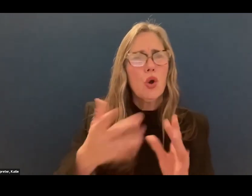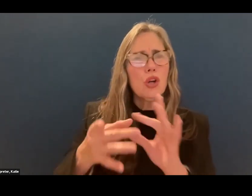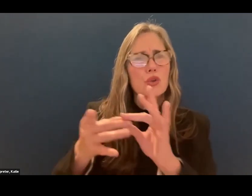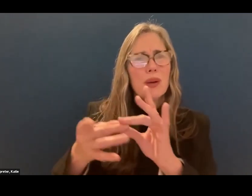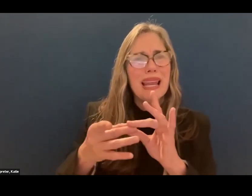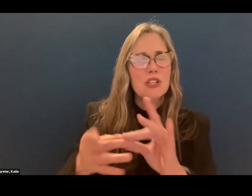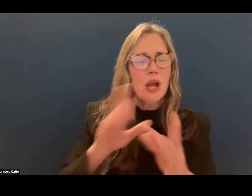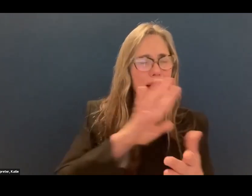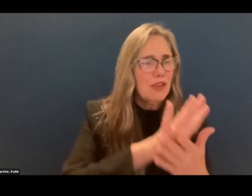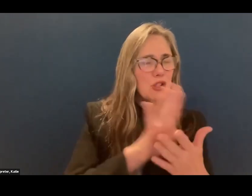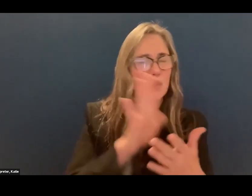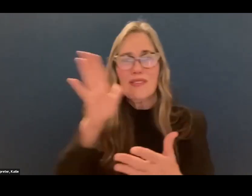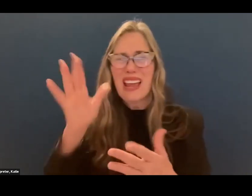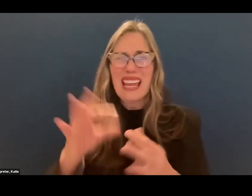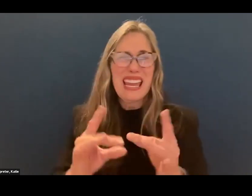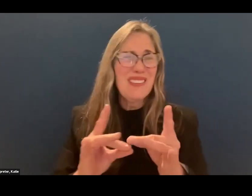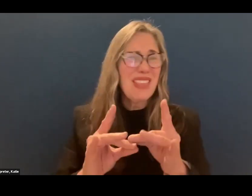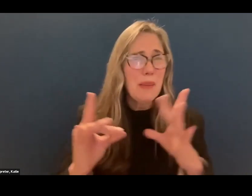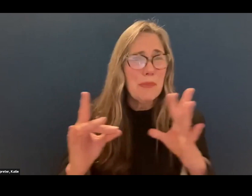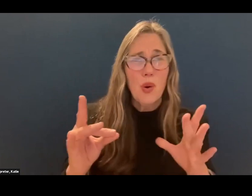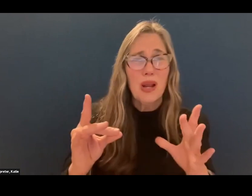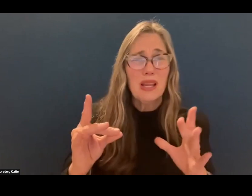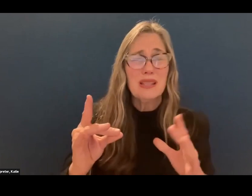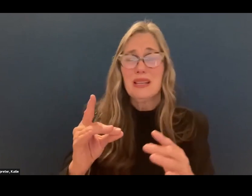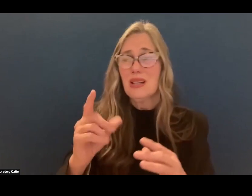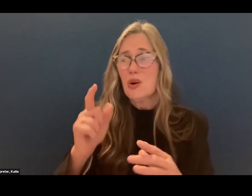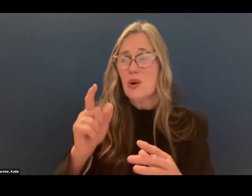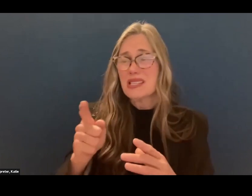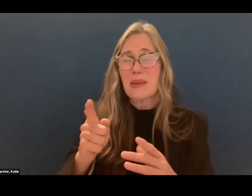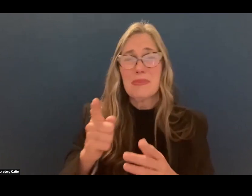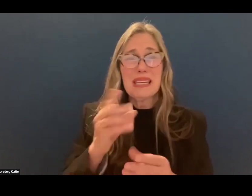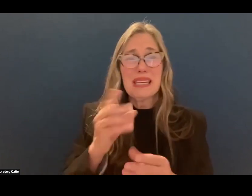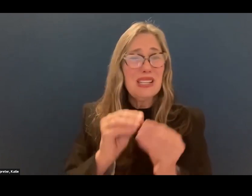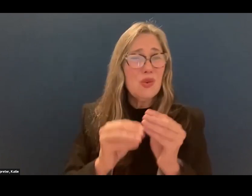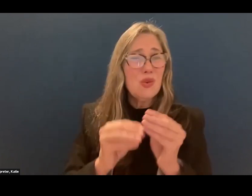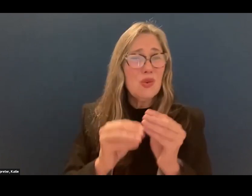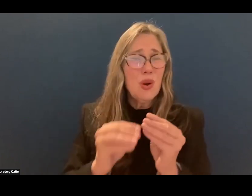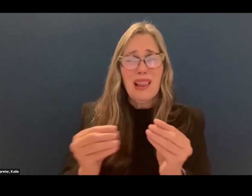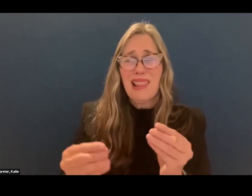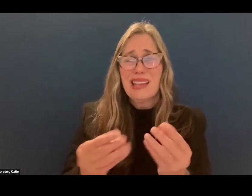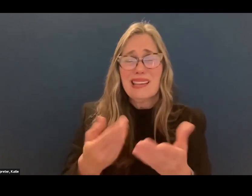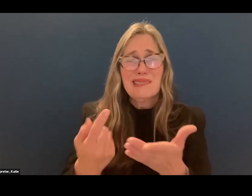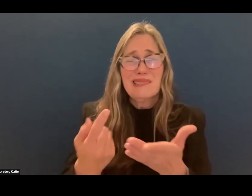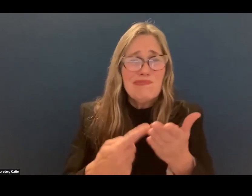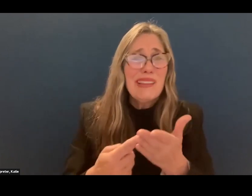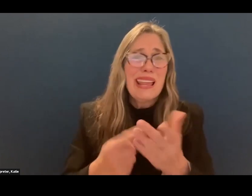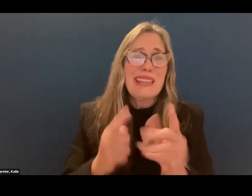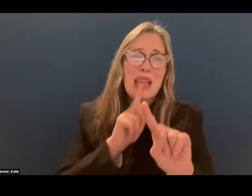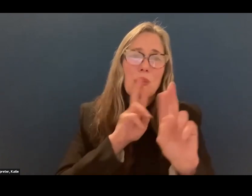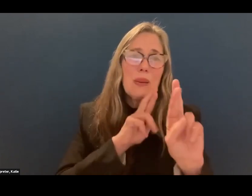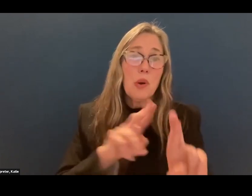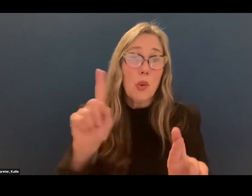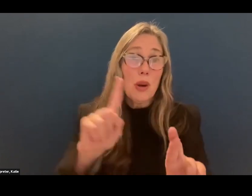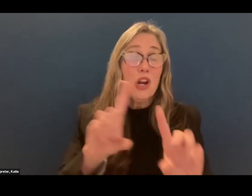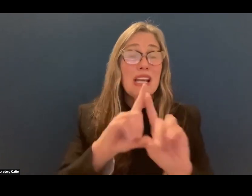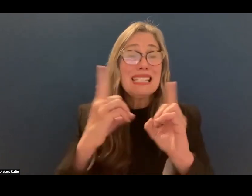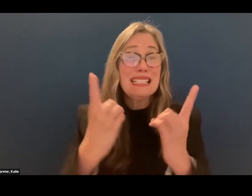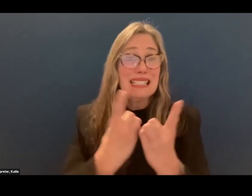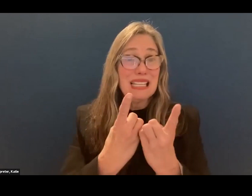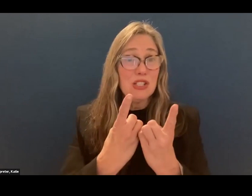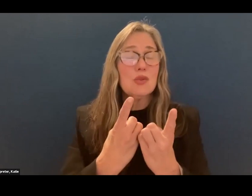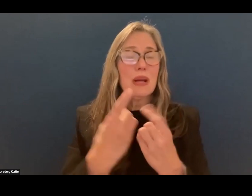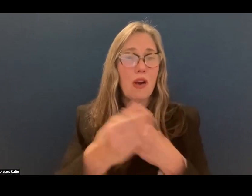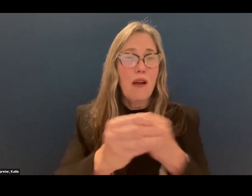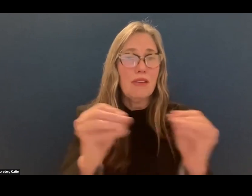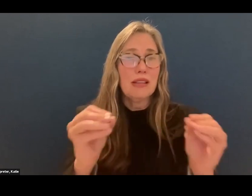that relationship is broken or if there's something that needs to be mediated, they can always report at the district office. They can also report